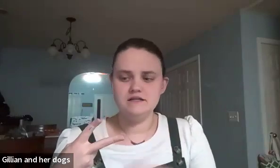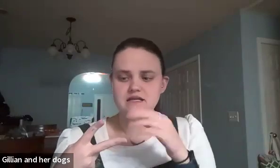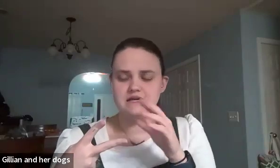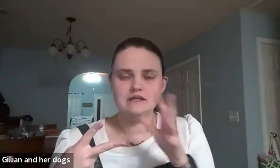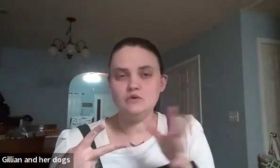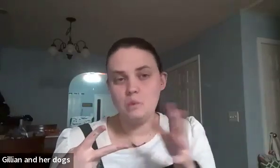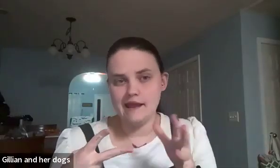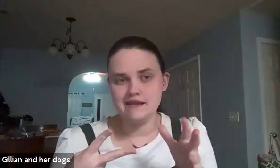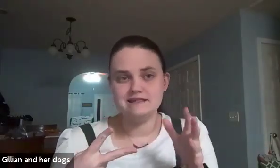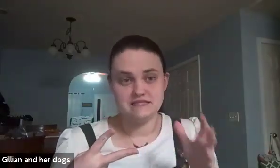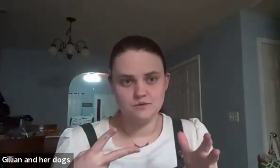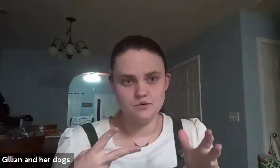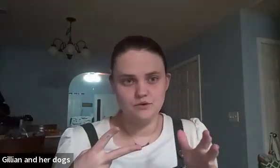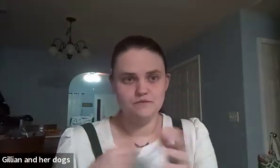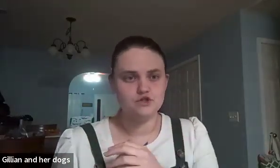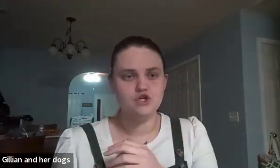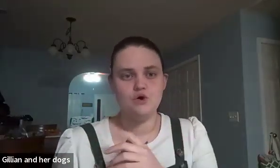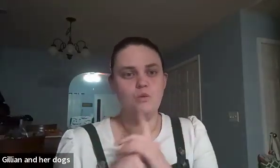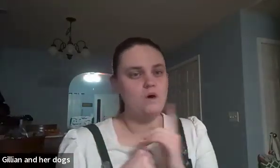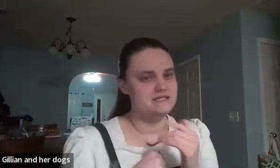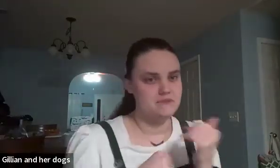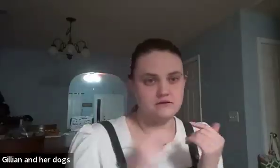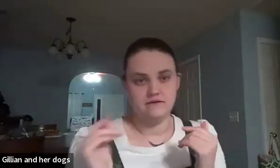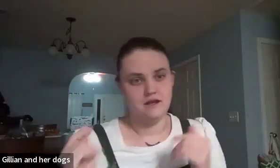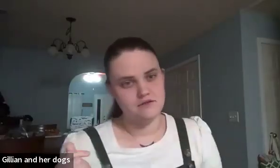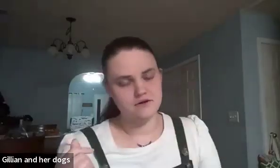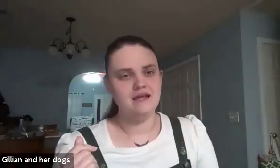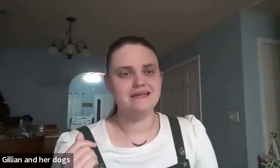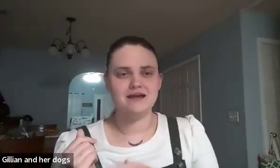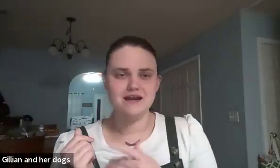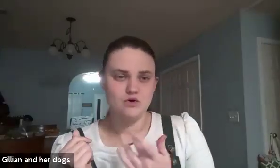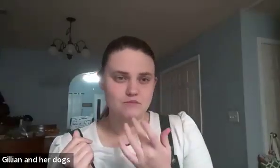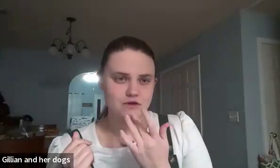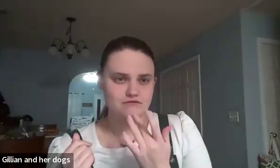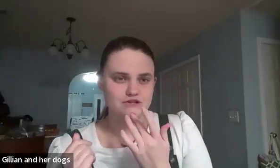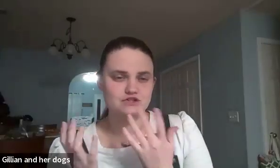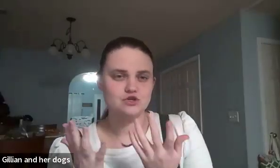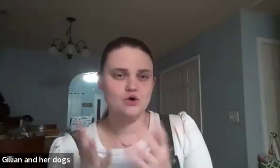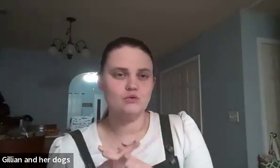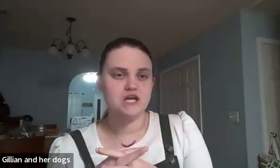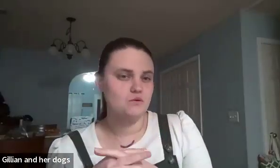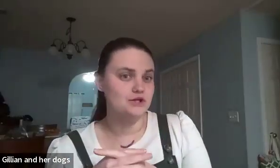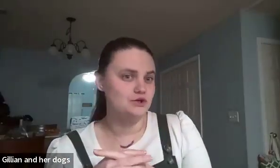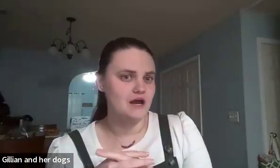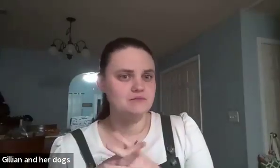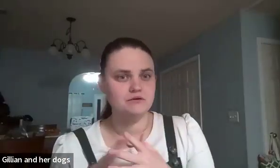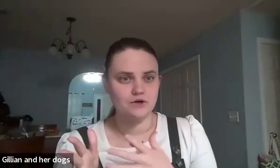of say either way is acceptable. There's no one's better than the other. It's kind of more of a preference. So whichever one you kind of